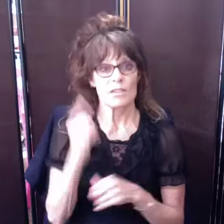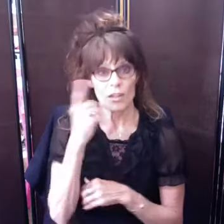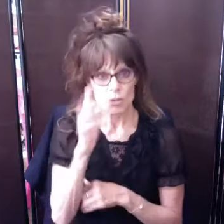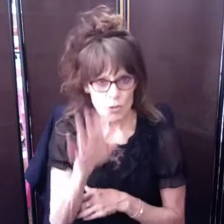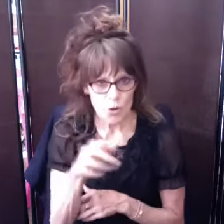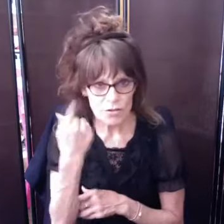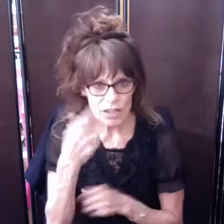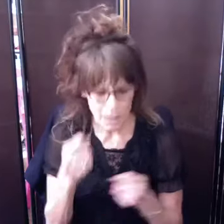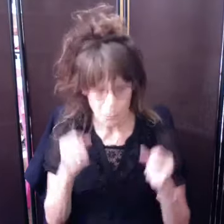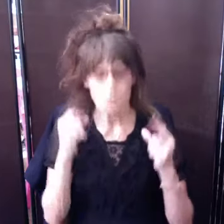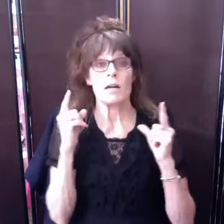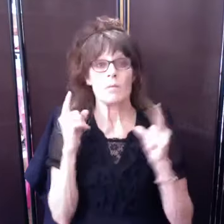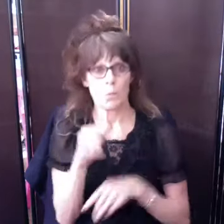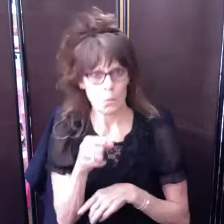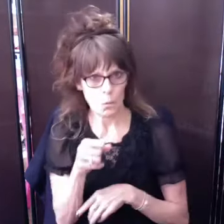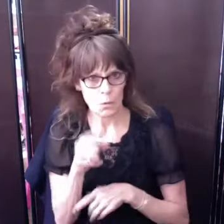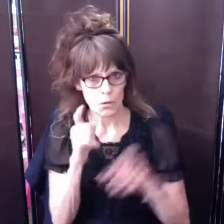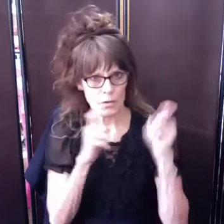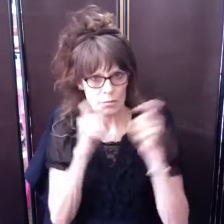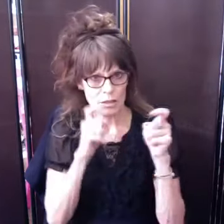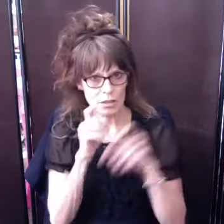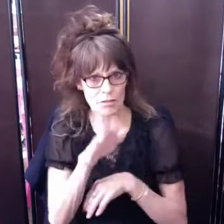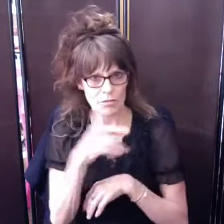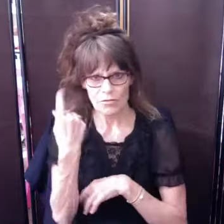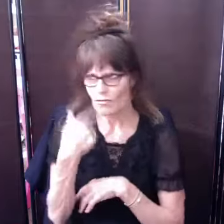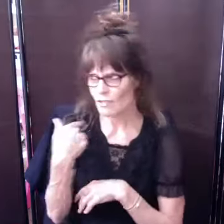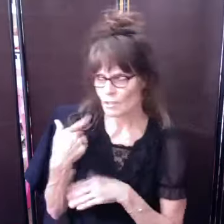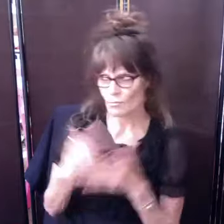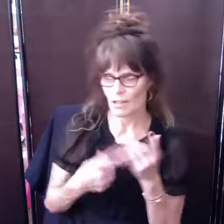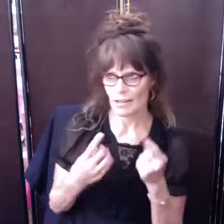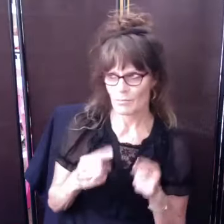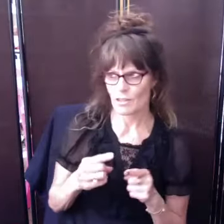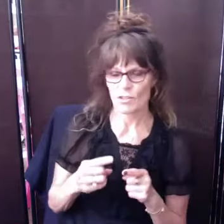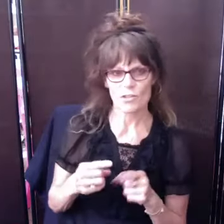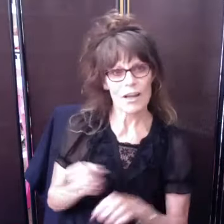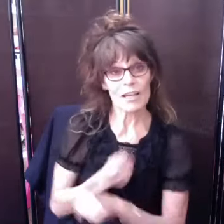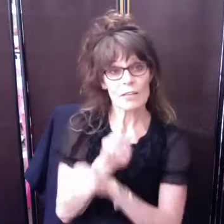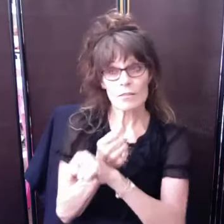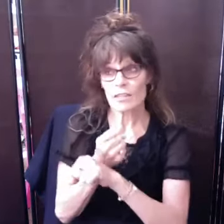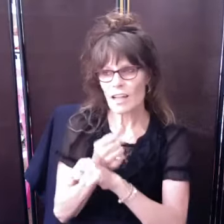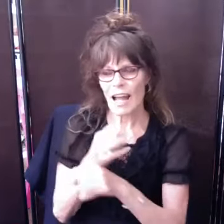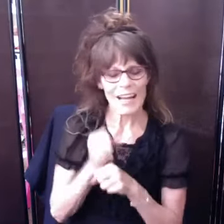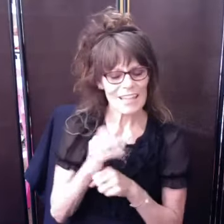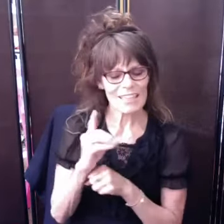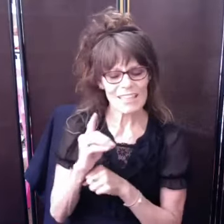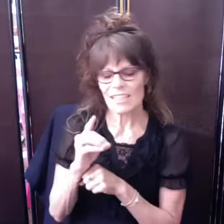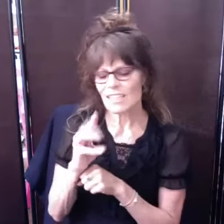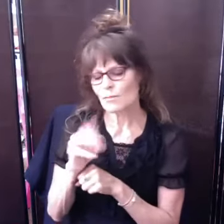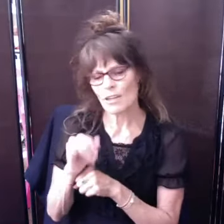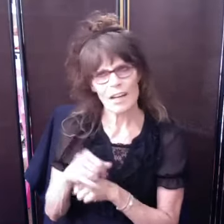I come out of it. And so that's how I get arrested, and that's how I get DWIs and have wrecks and go to the hospital,